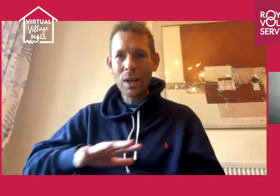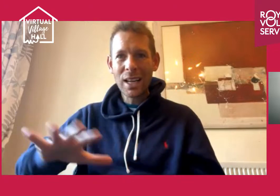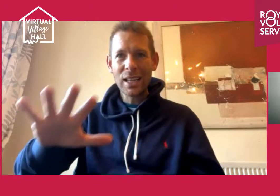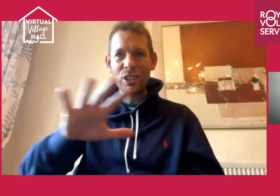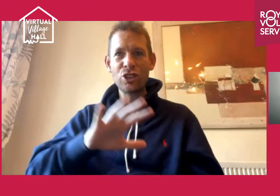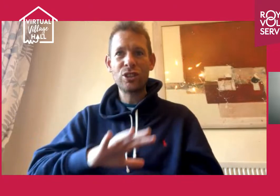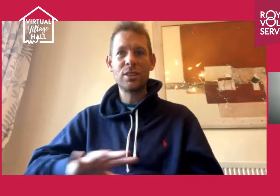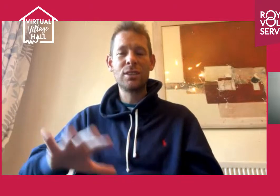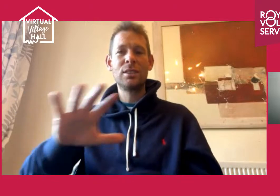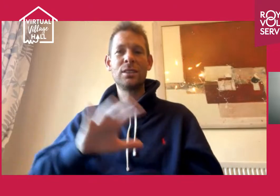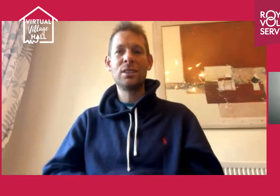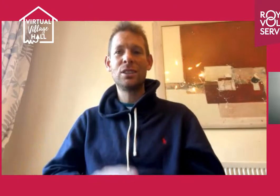movement, location,